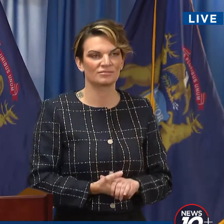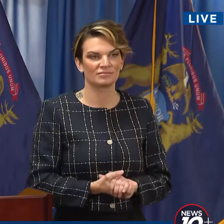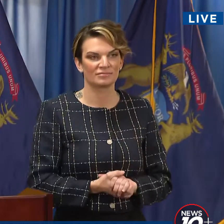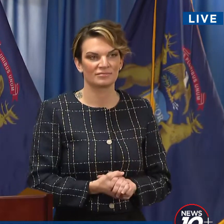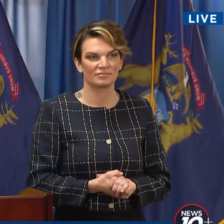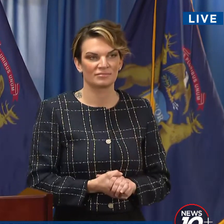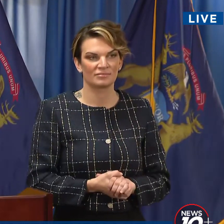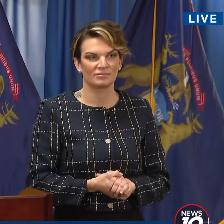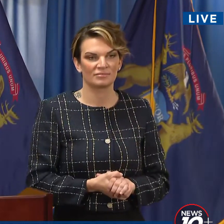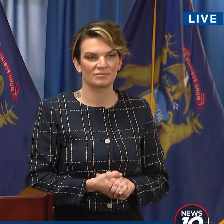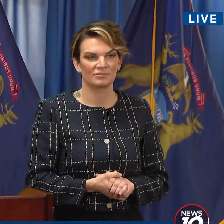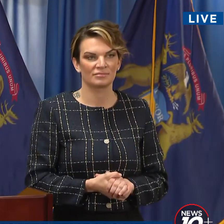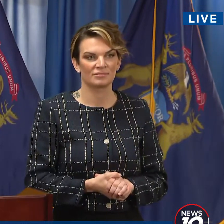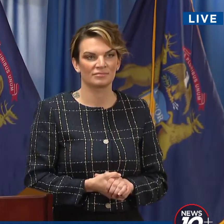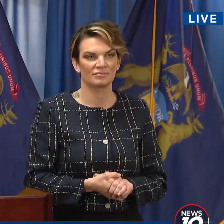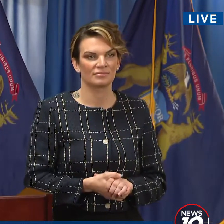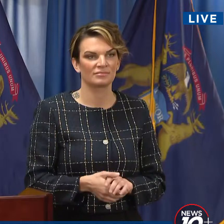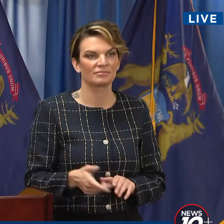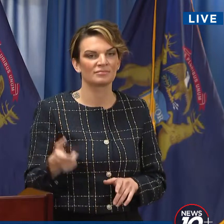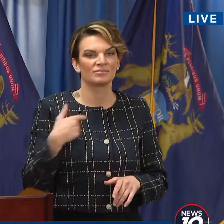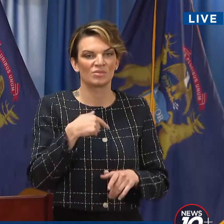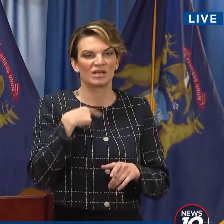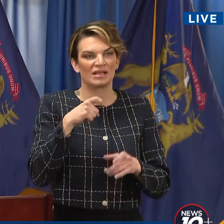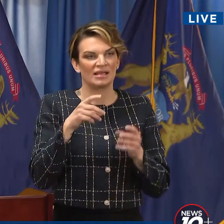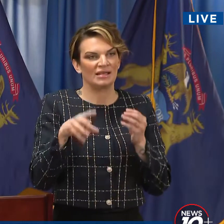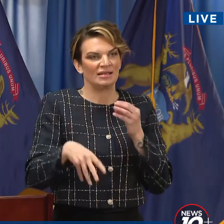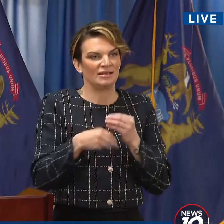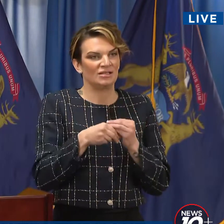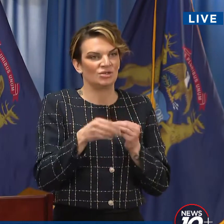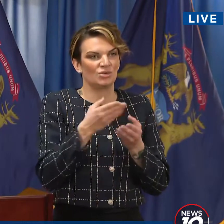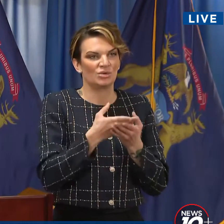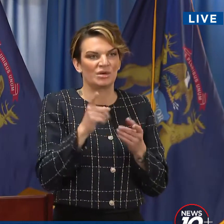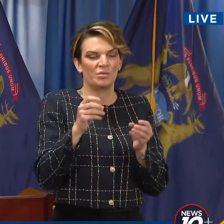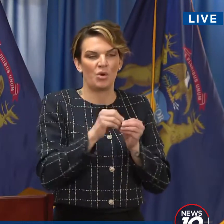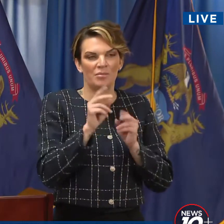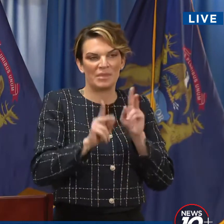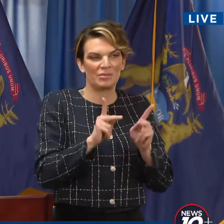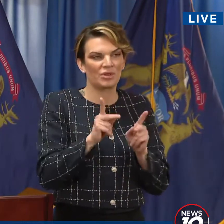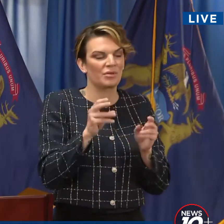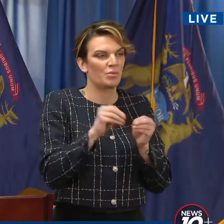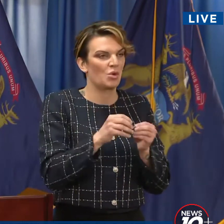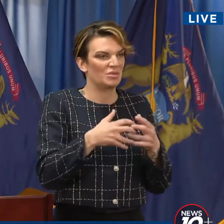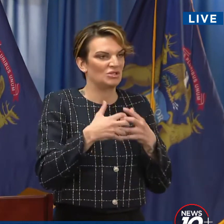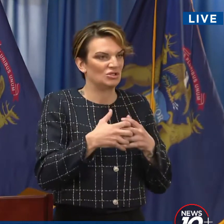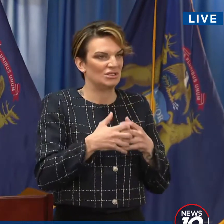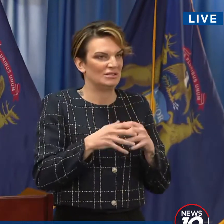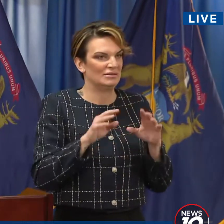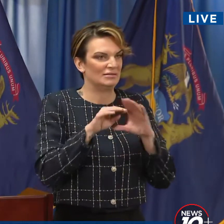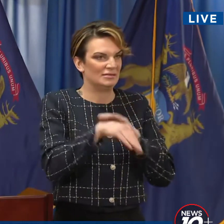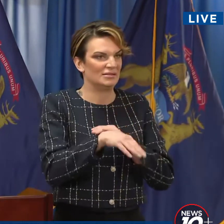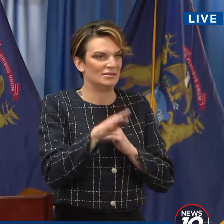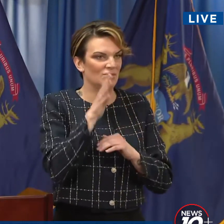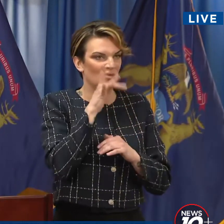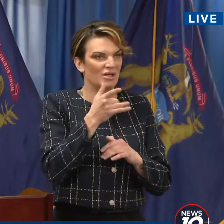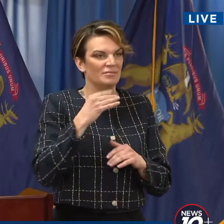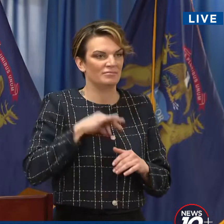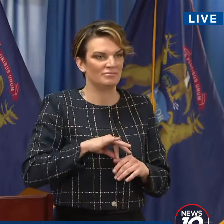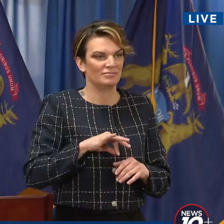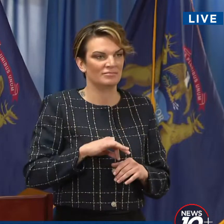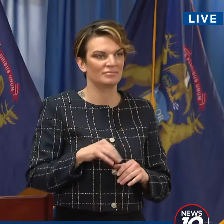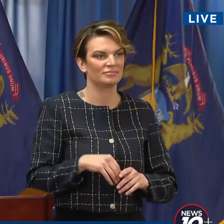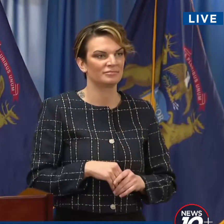to speed along? I would say additional resources were the biggest piece. More people, more machines, that would make the biggest difference. But